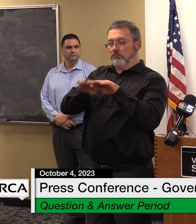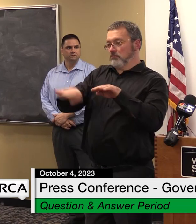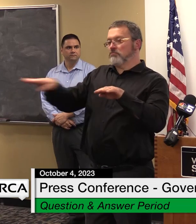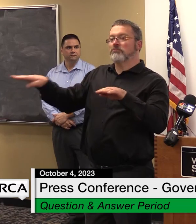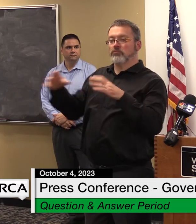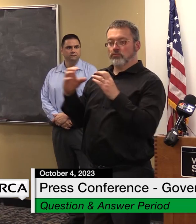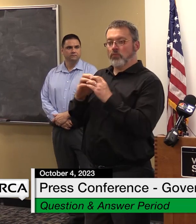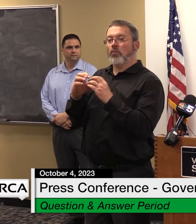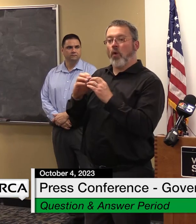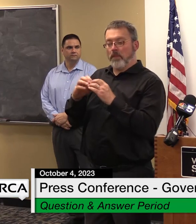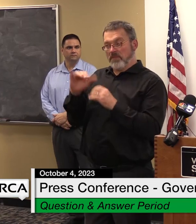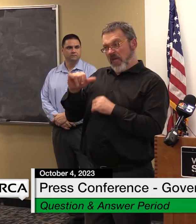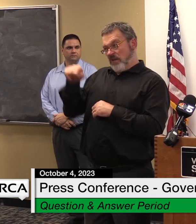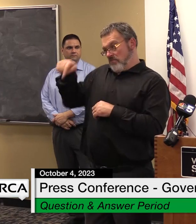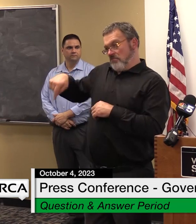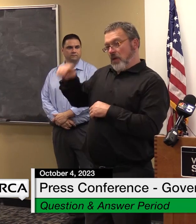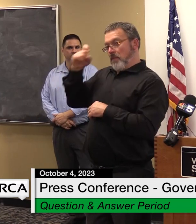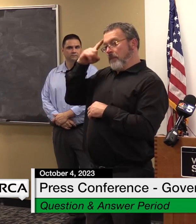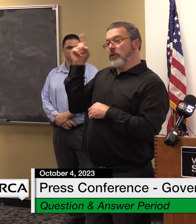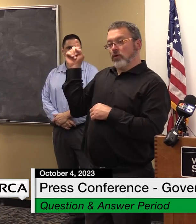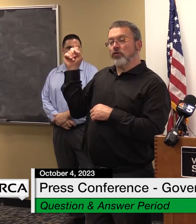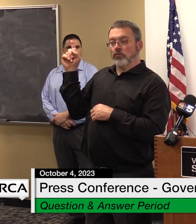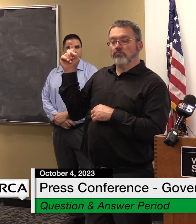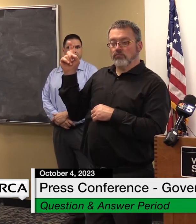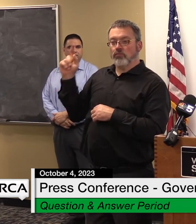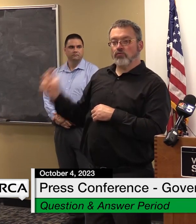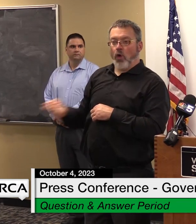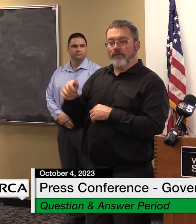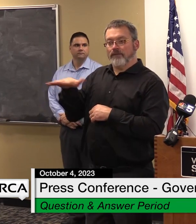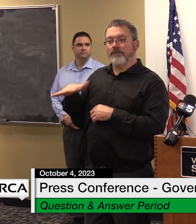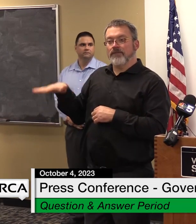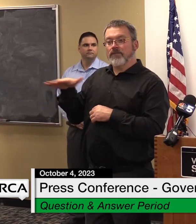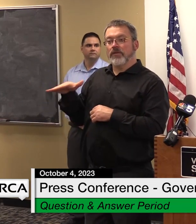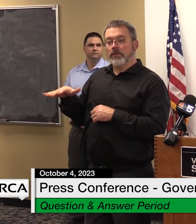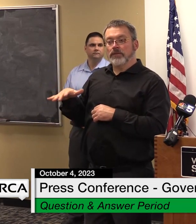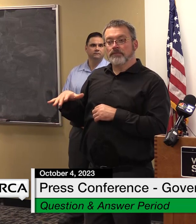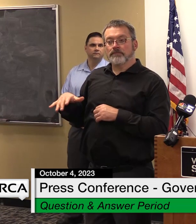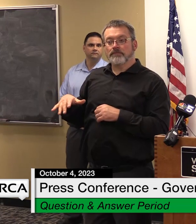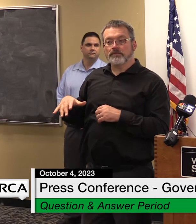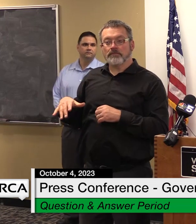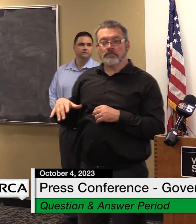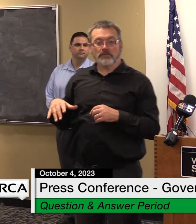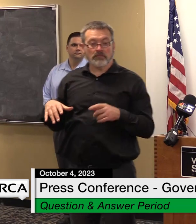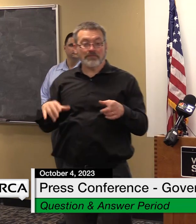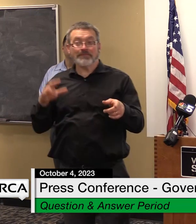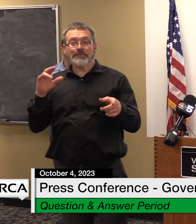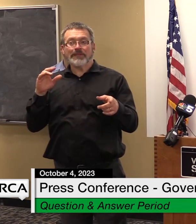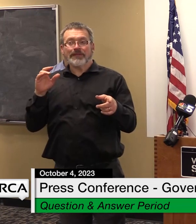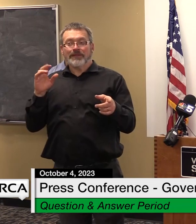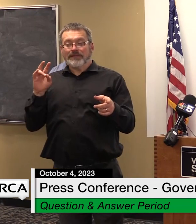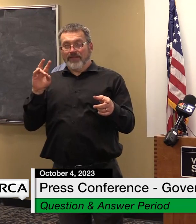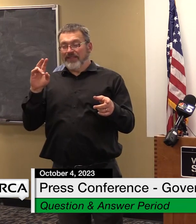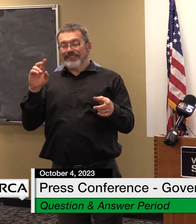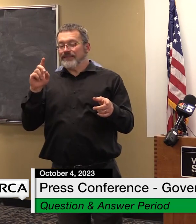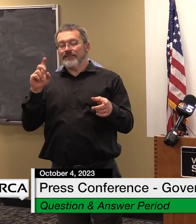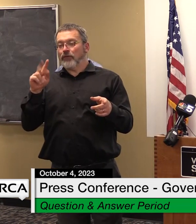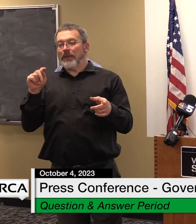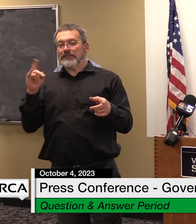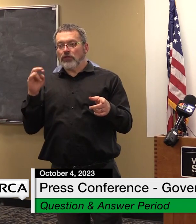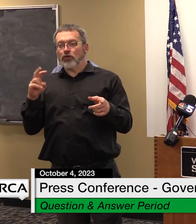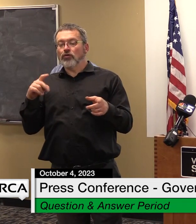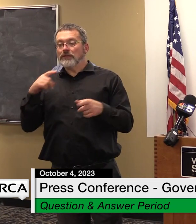the golf course, Montpelier area. Is that 41 statewide? 41 statewide, yes, ma'am.